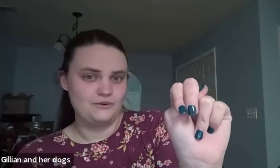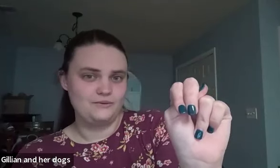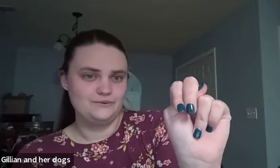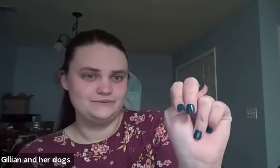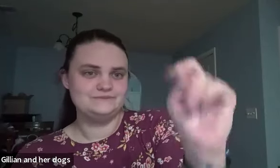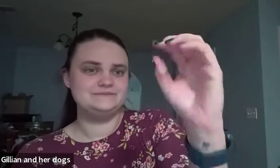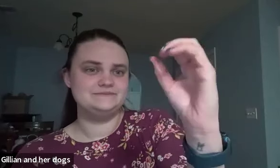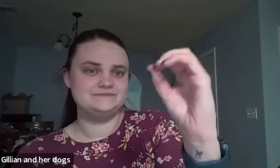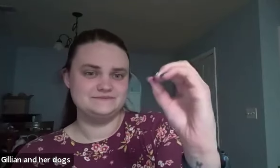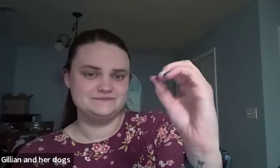O.